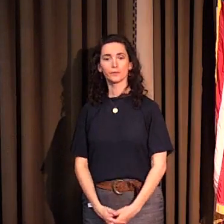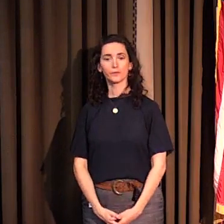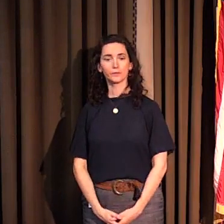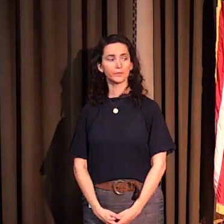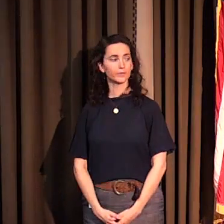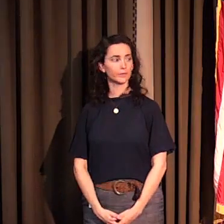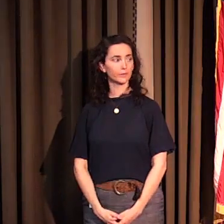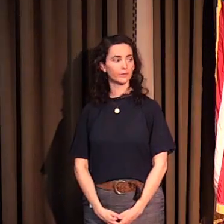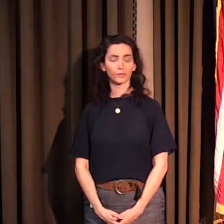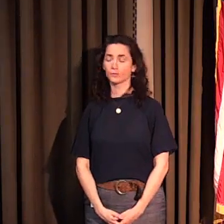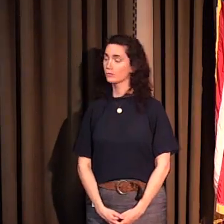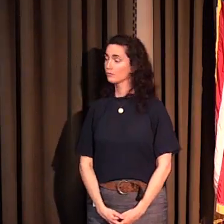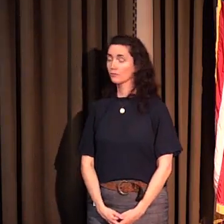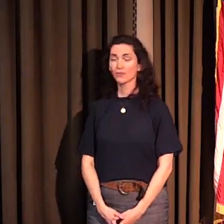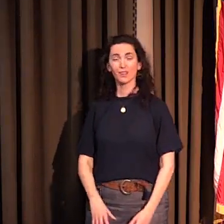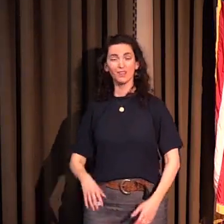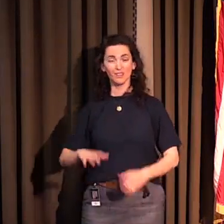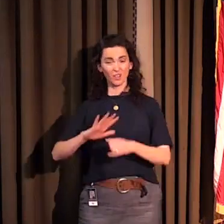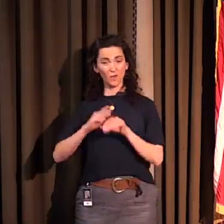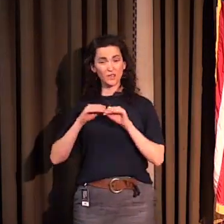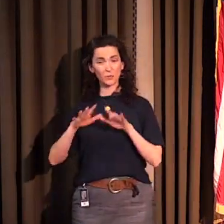21, 22 months into this